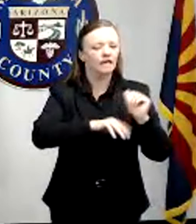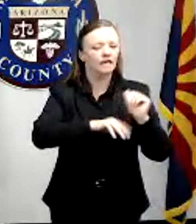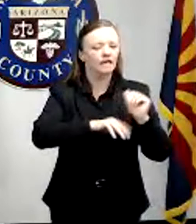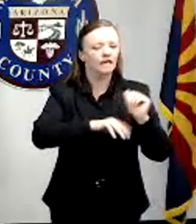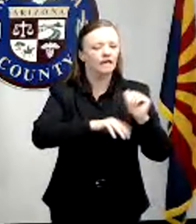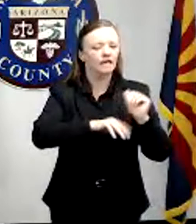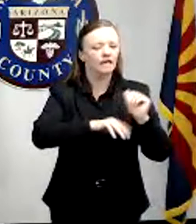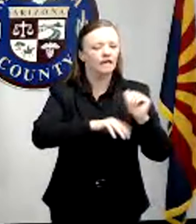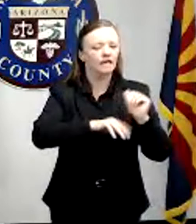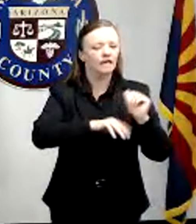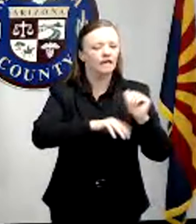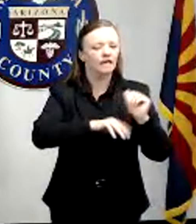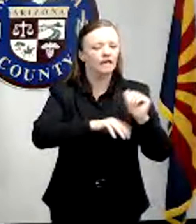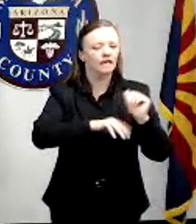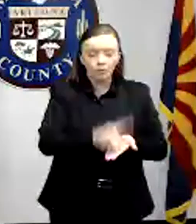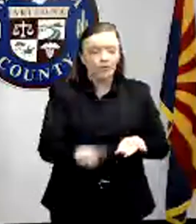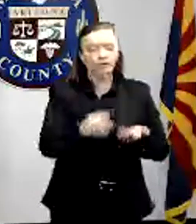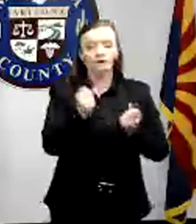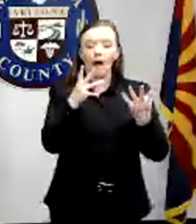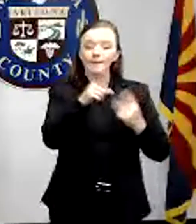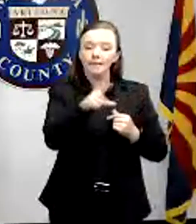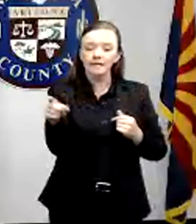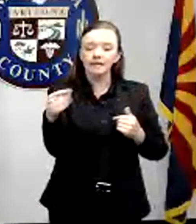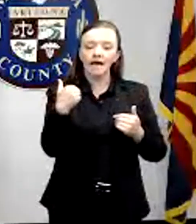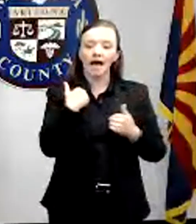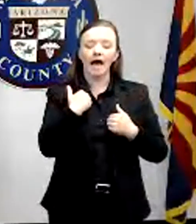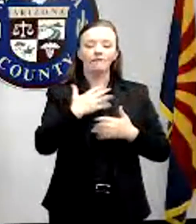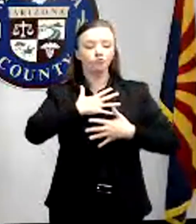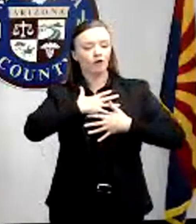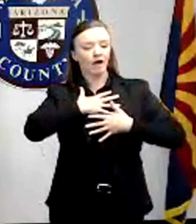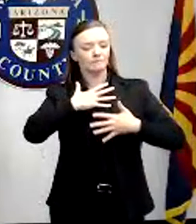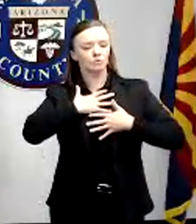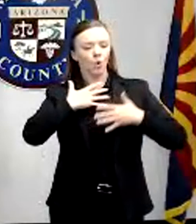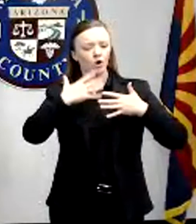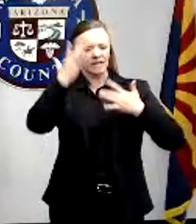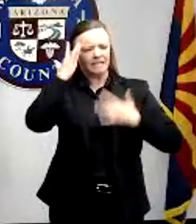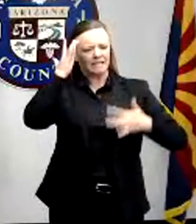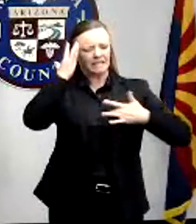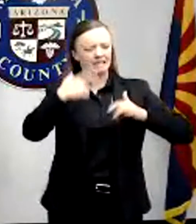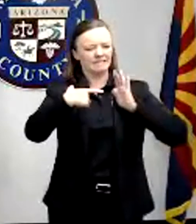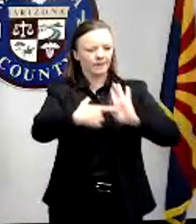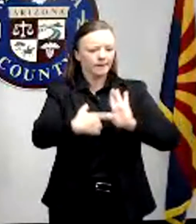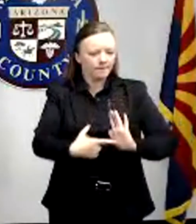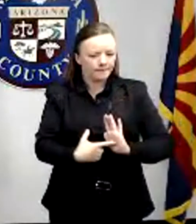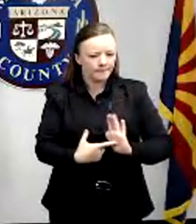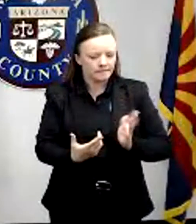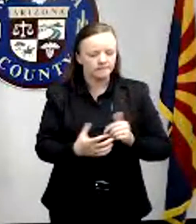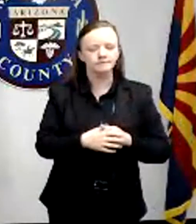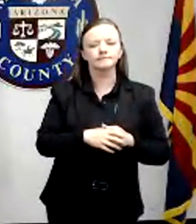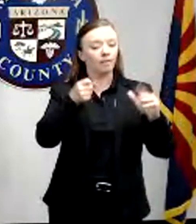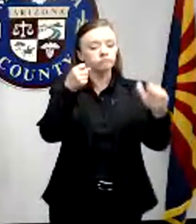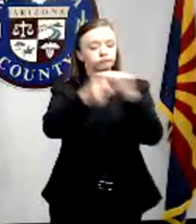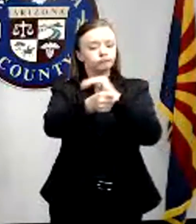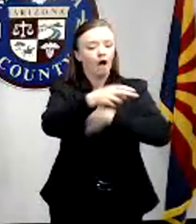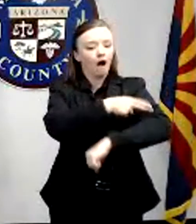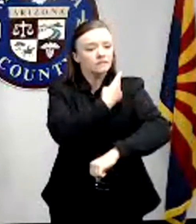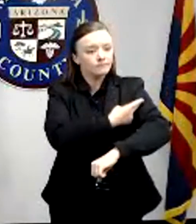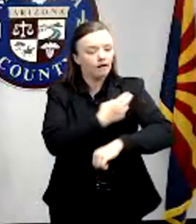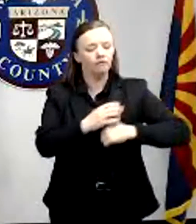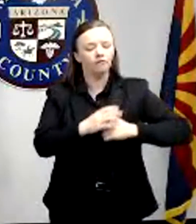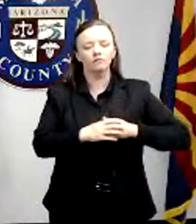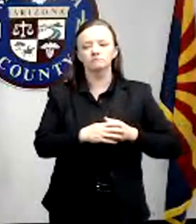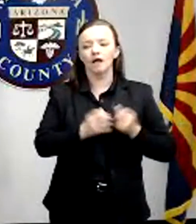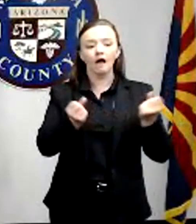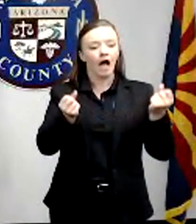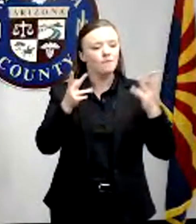And we contact them weekly. We ask them how many people have respiratory symptoms in their facility, how many people have been